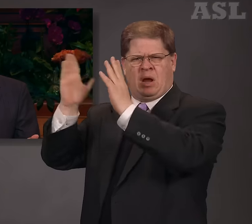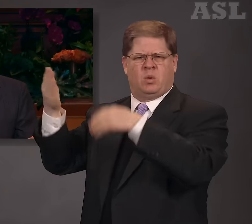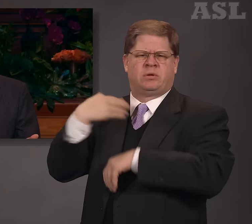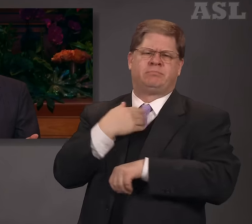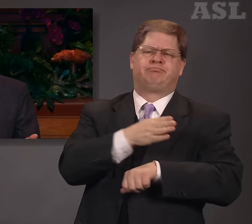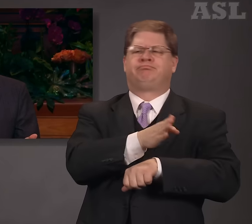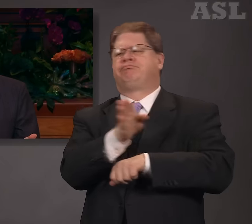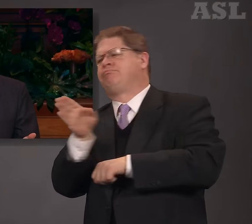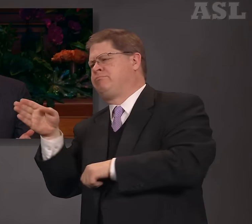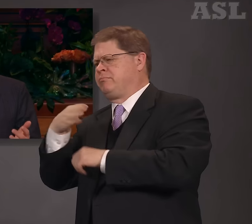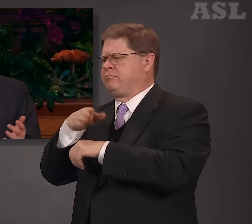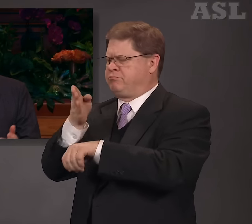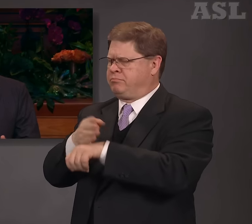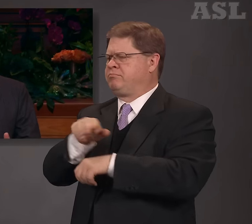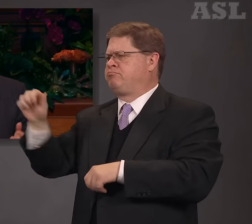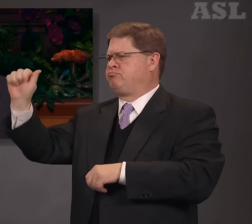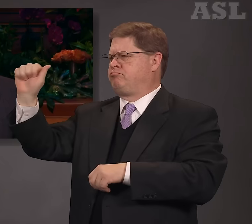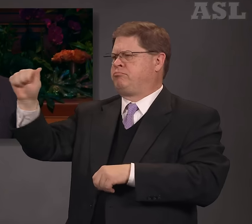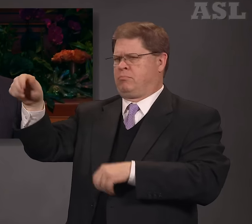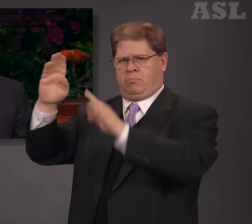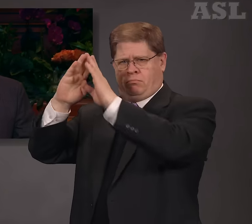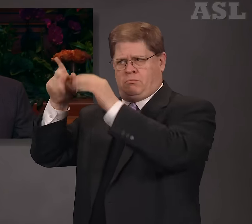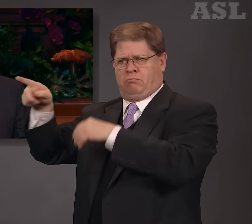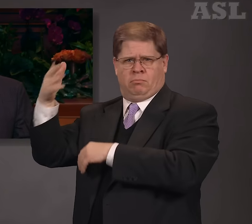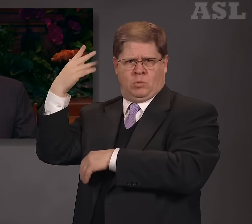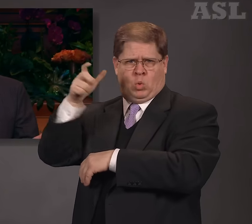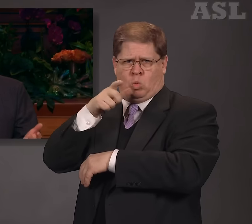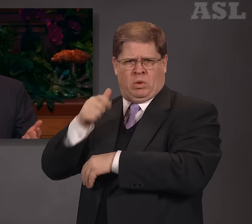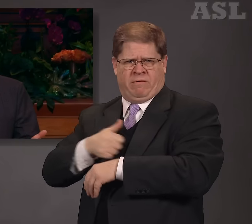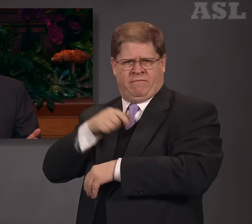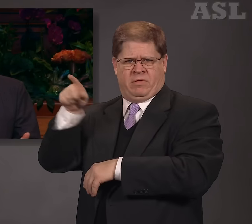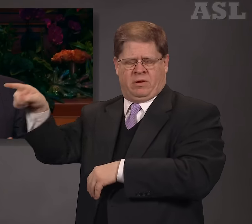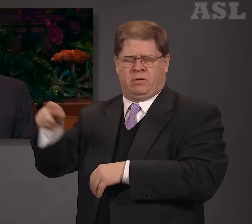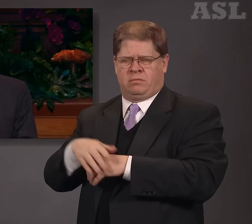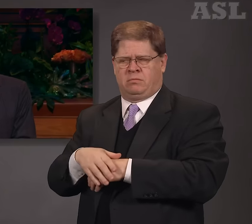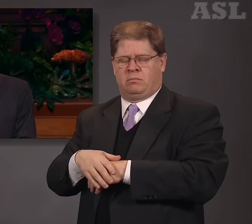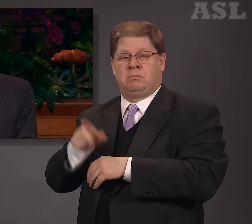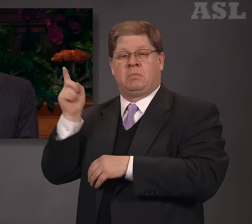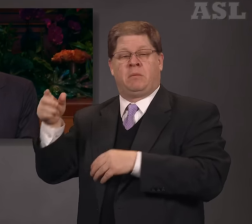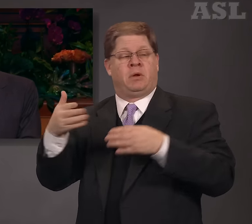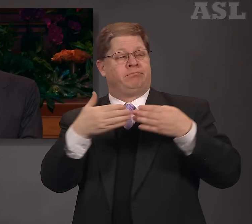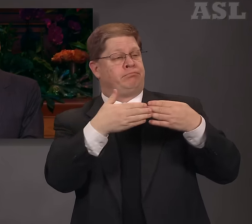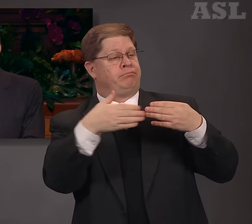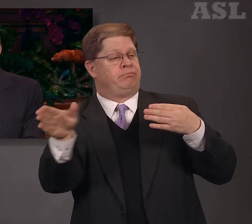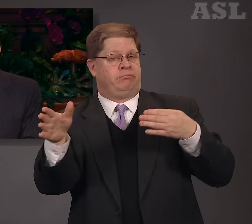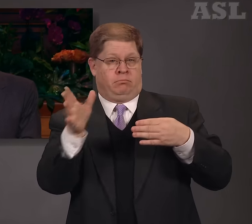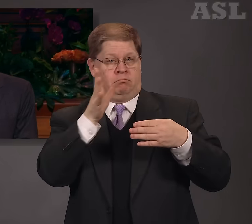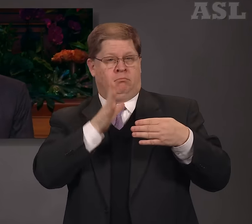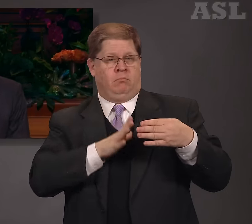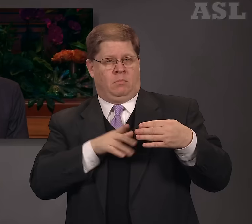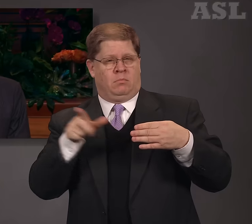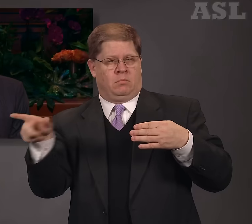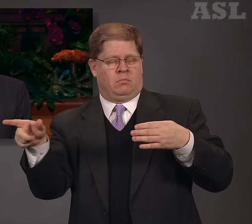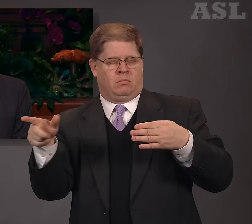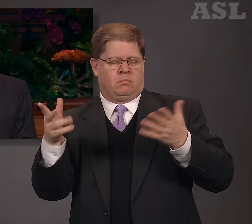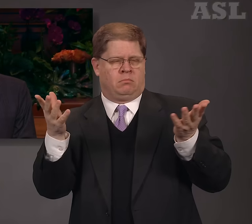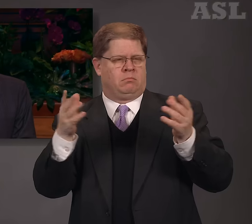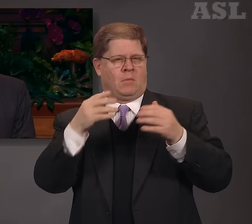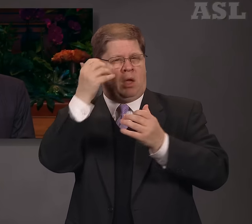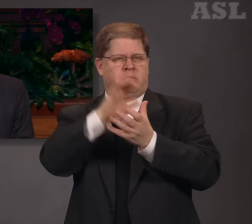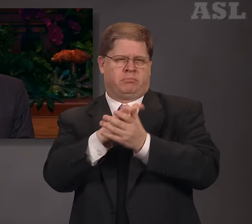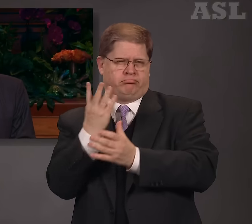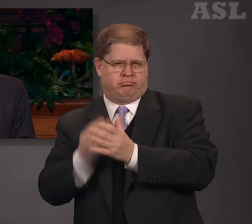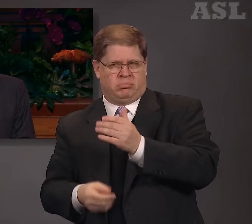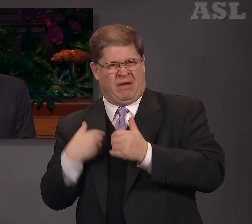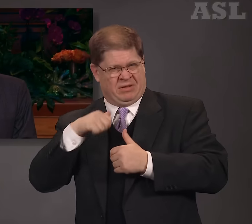his car and knock on an unknown door of an unknown family. When a widowed mother of over